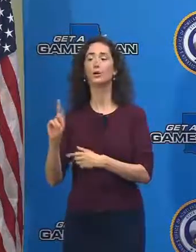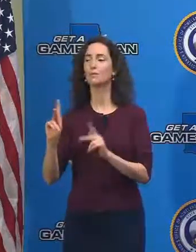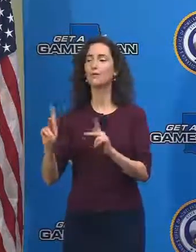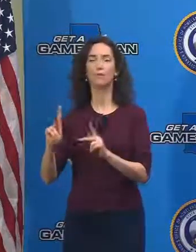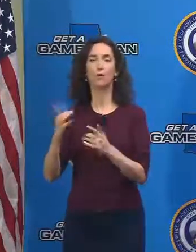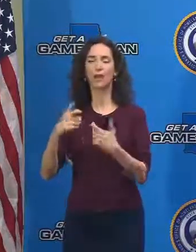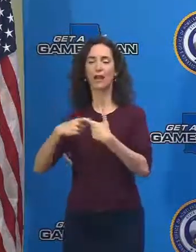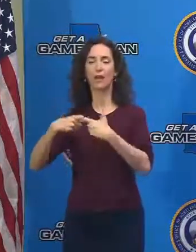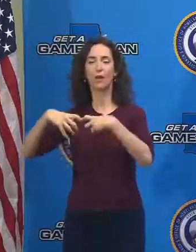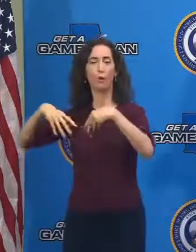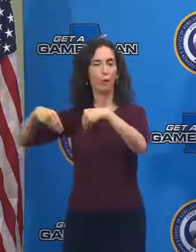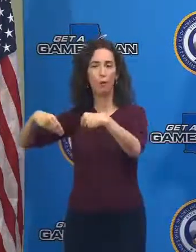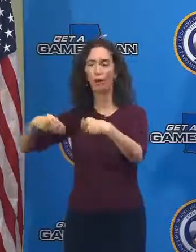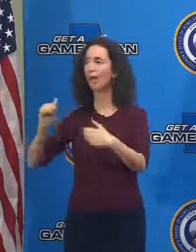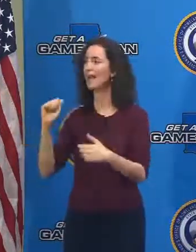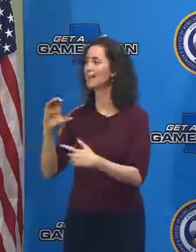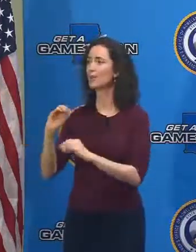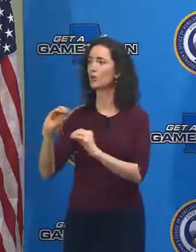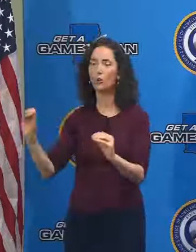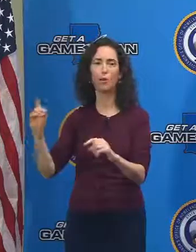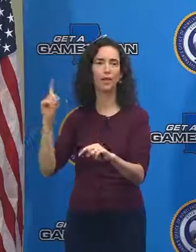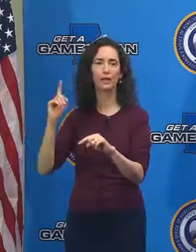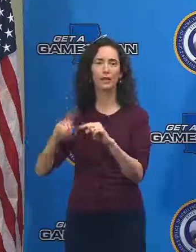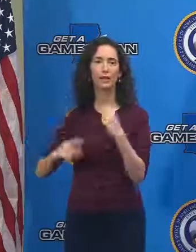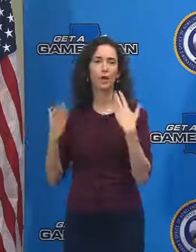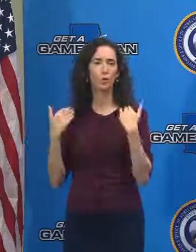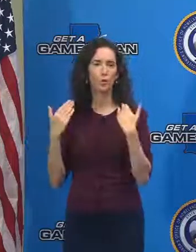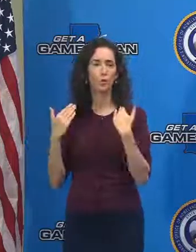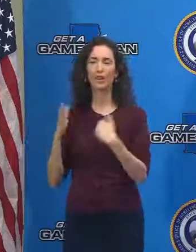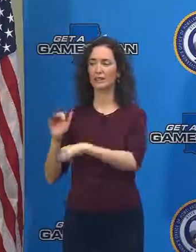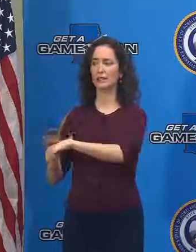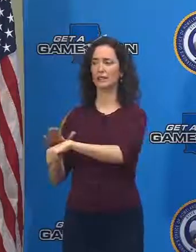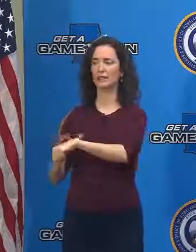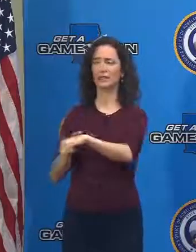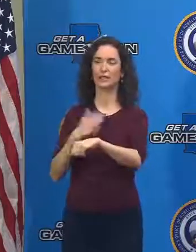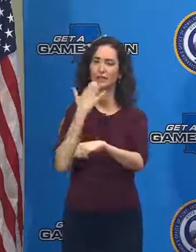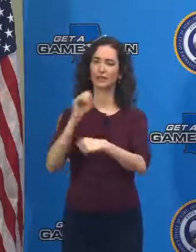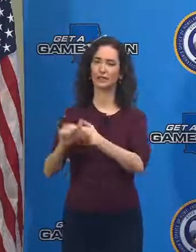don't have the air conditioning to go in and cool themselves off.